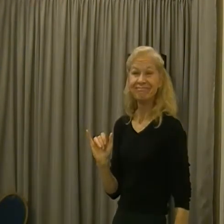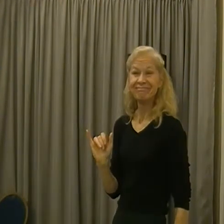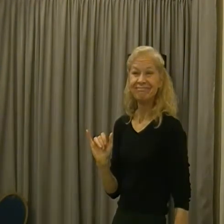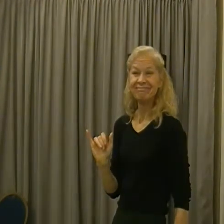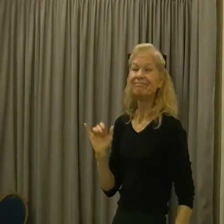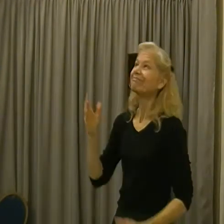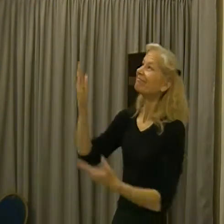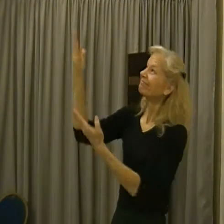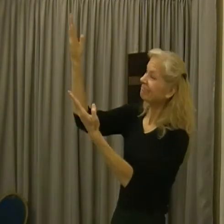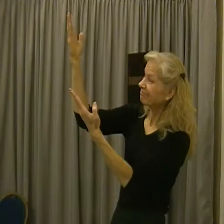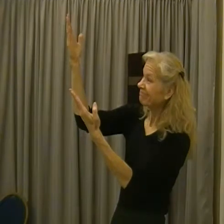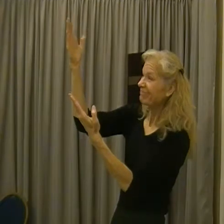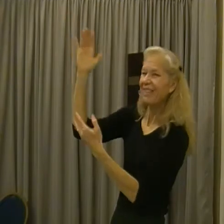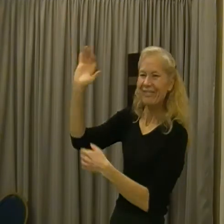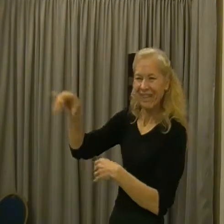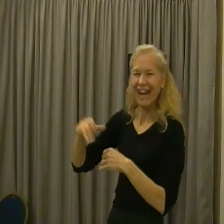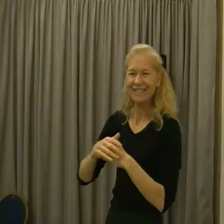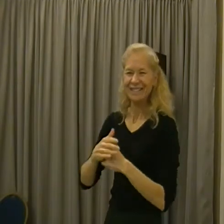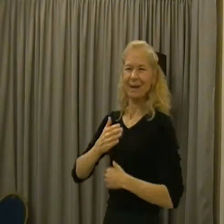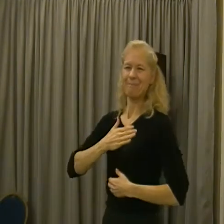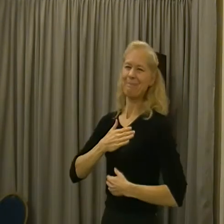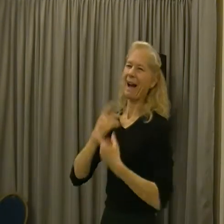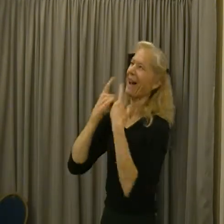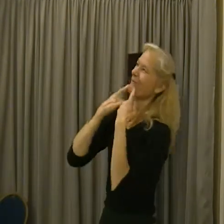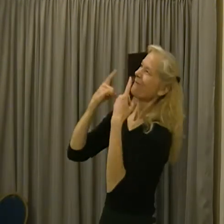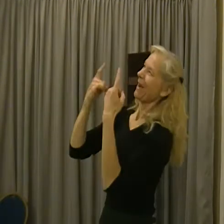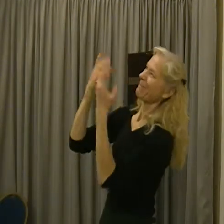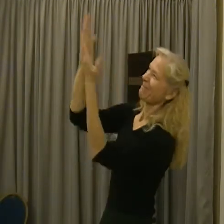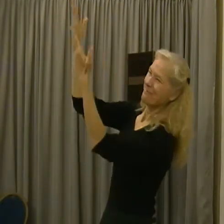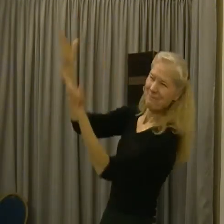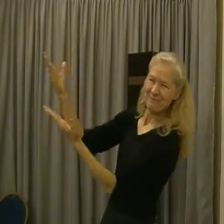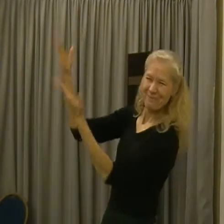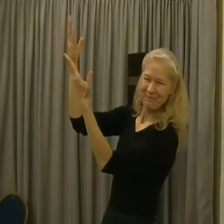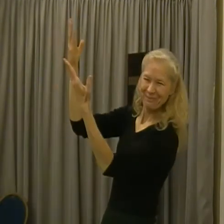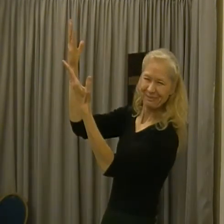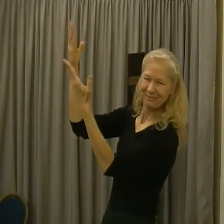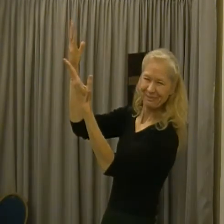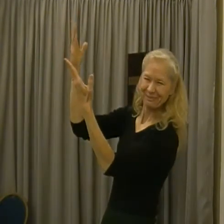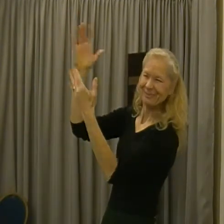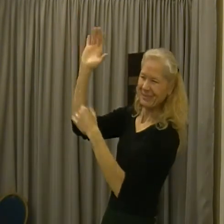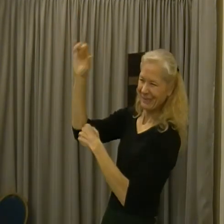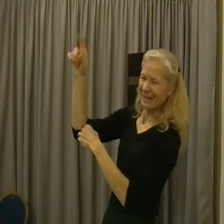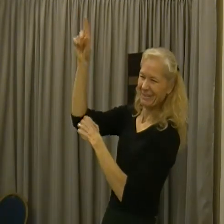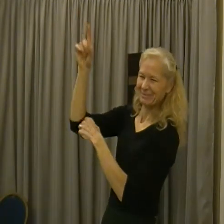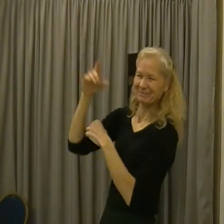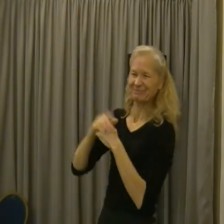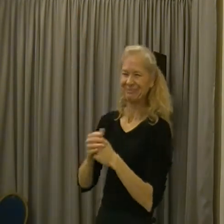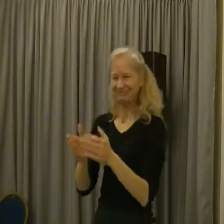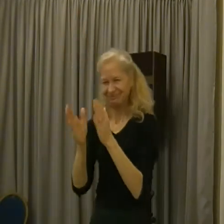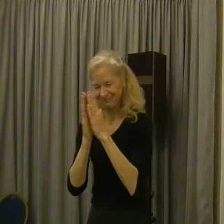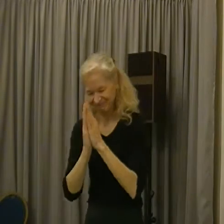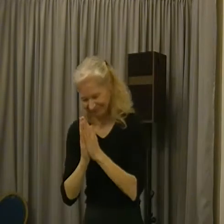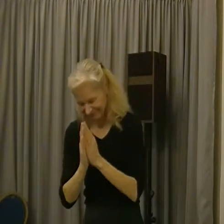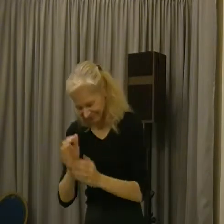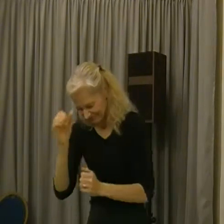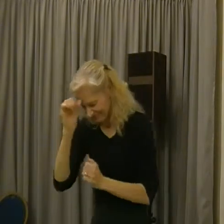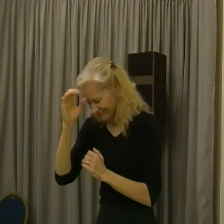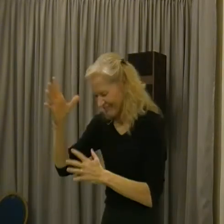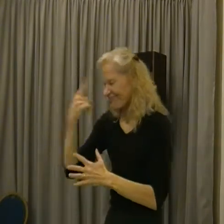thank You so much for all that You've done. You are wonderful, mighty, loving,